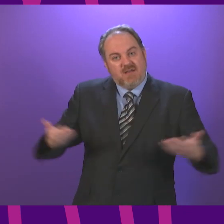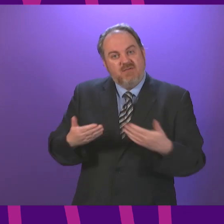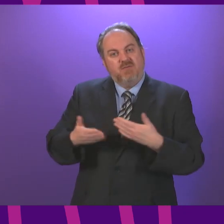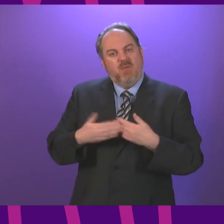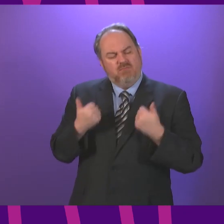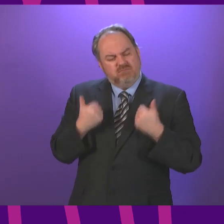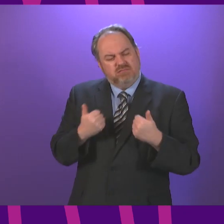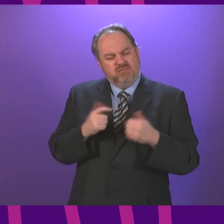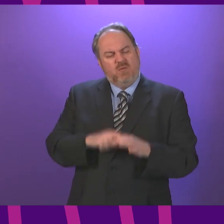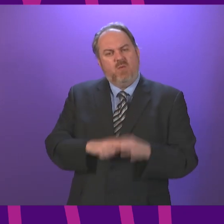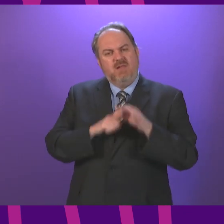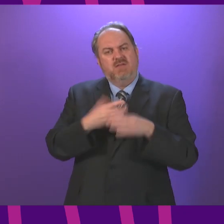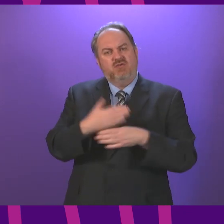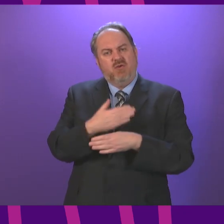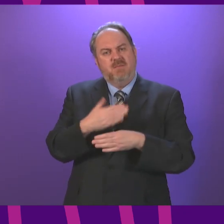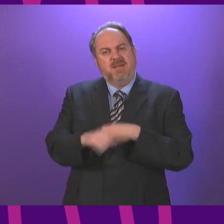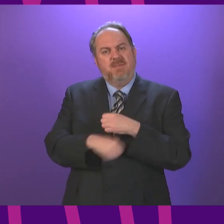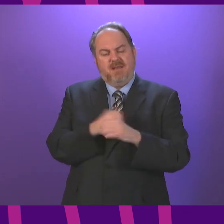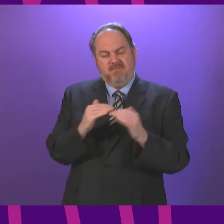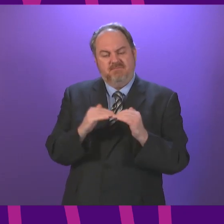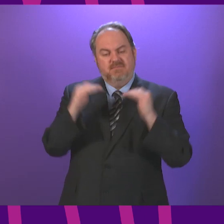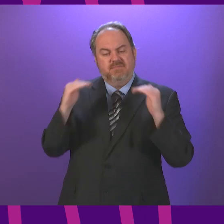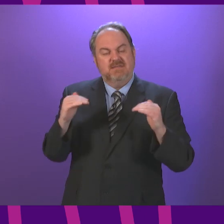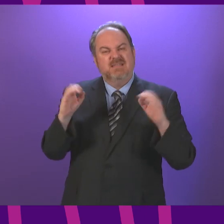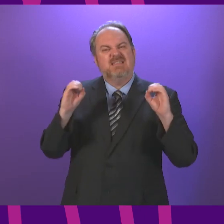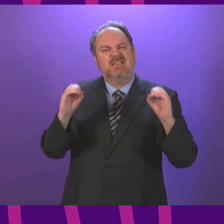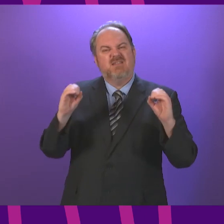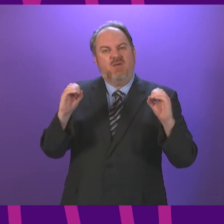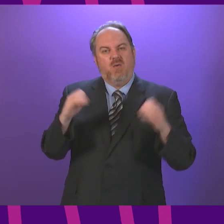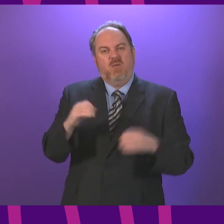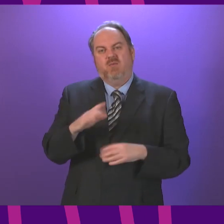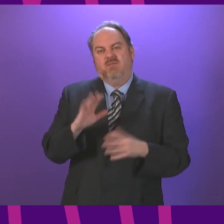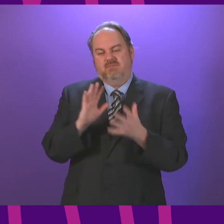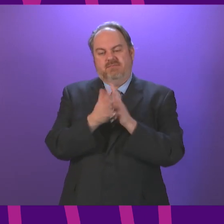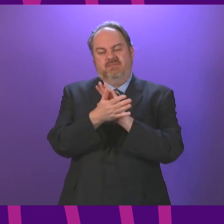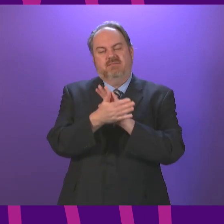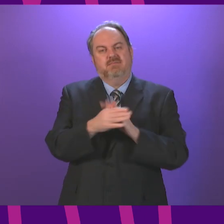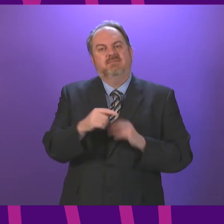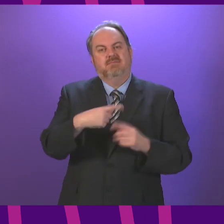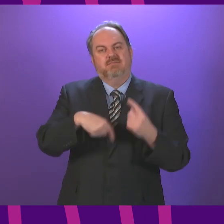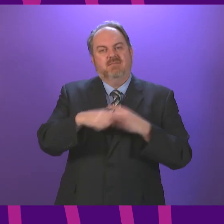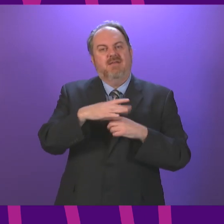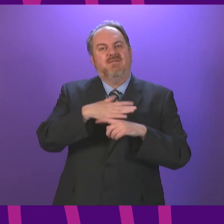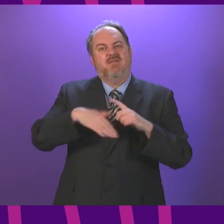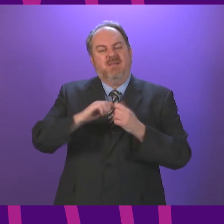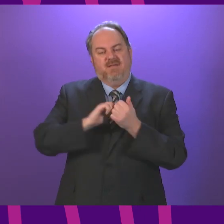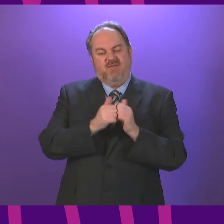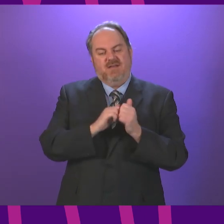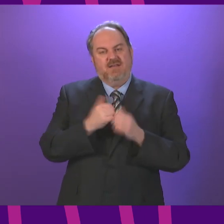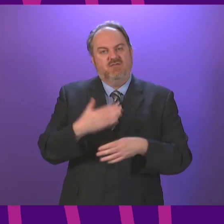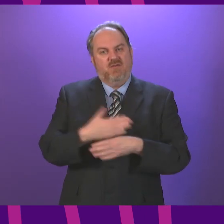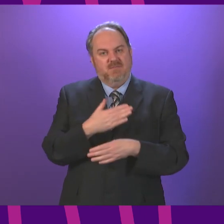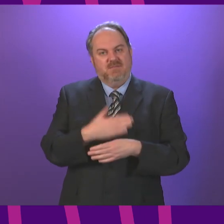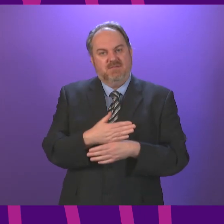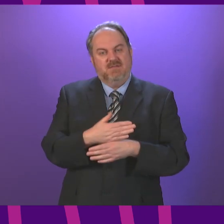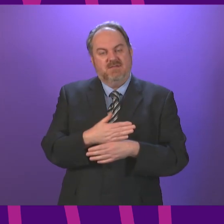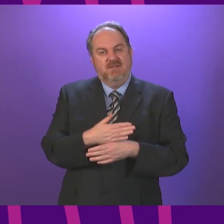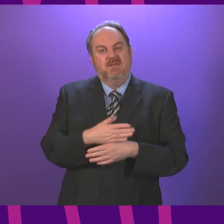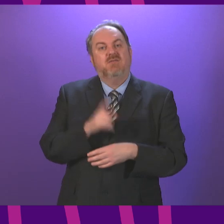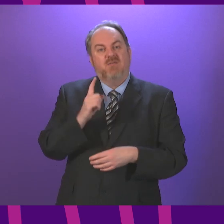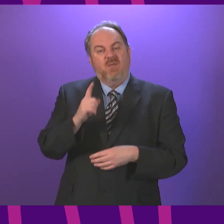jobs and move to a net-zero economy is welcome. But the fact that less than half of the level of the Scottish Government's £62 million investment in the energy